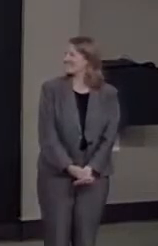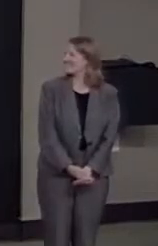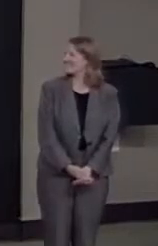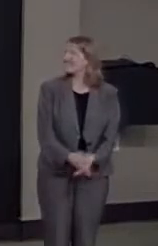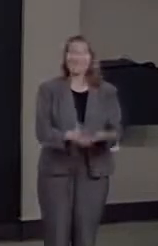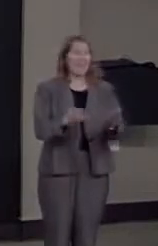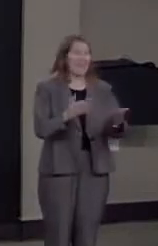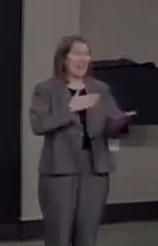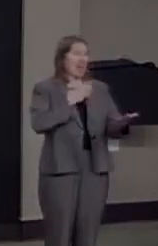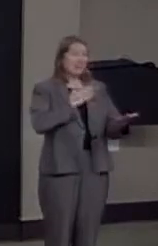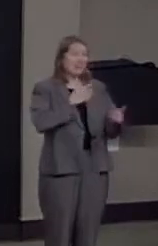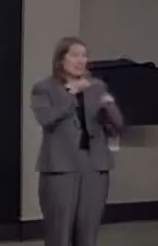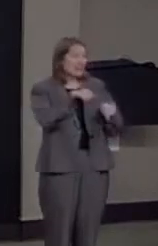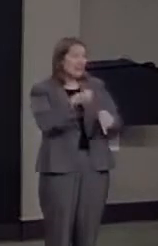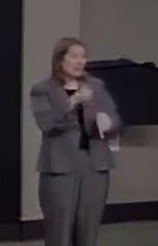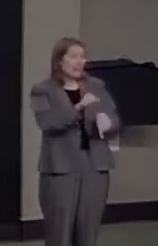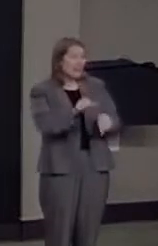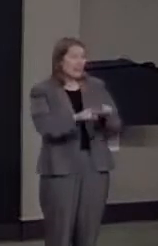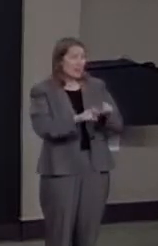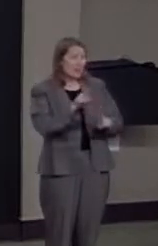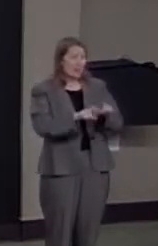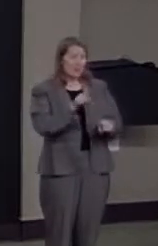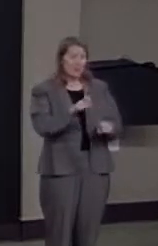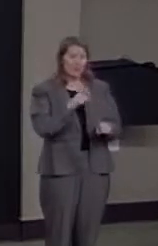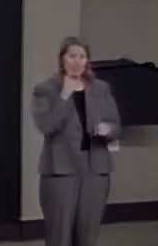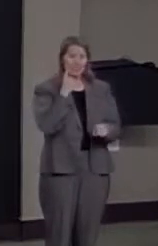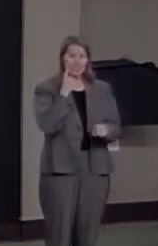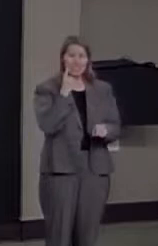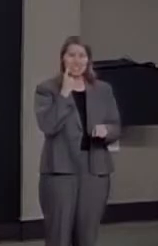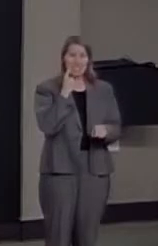And of course, happy to take any questions.